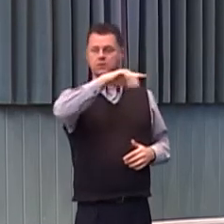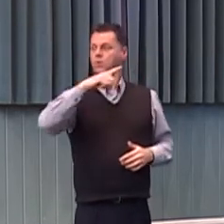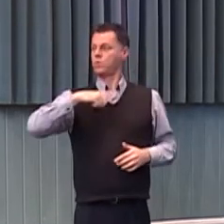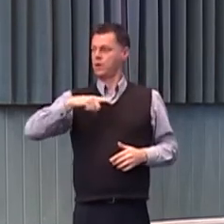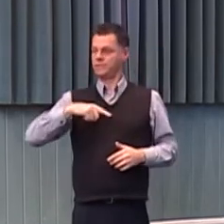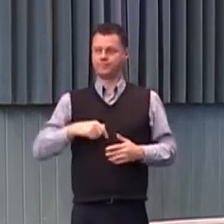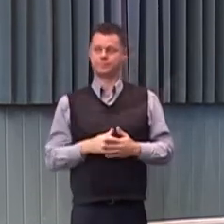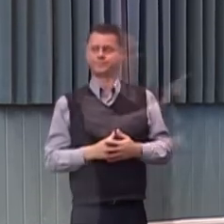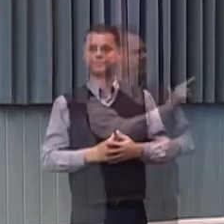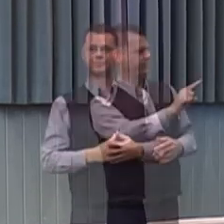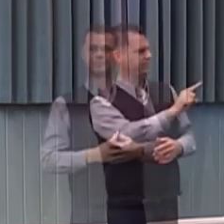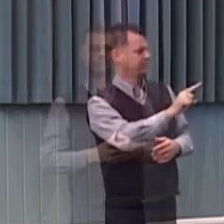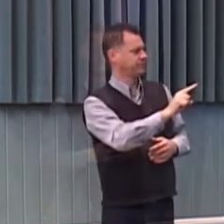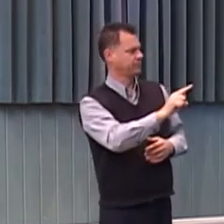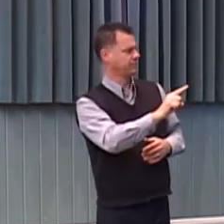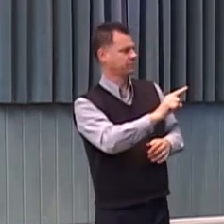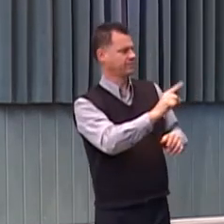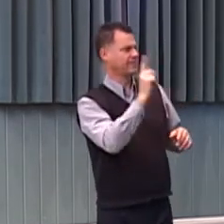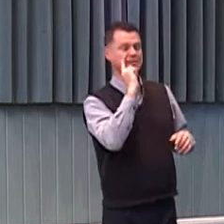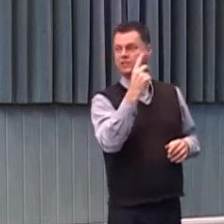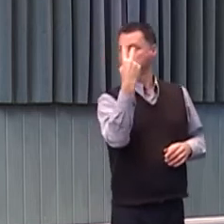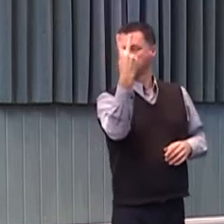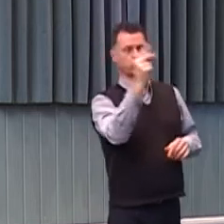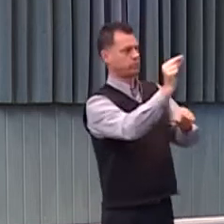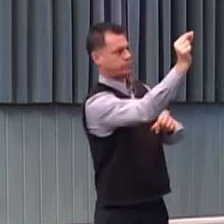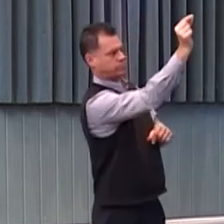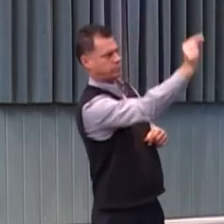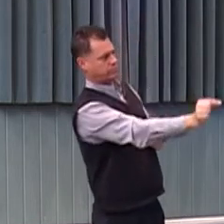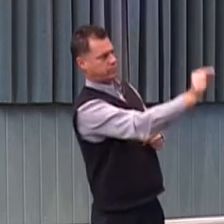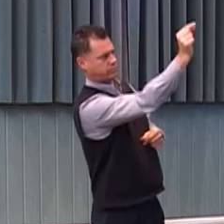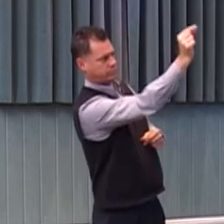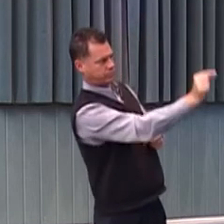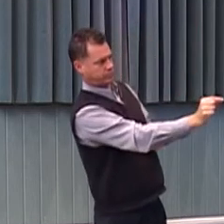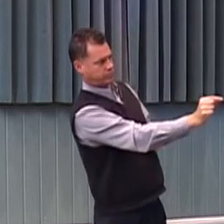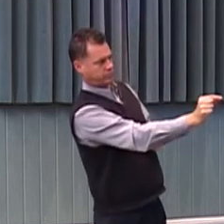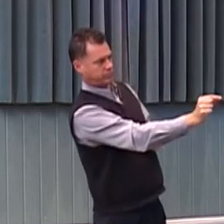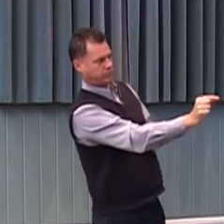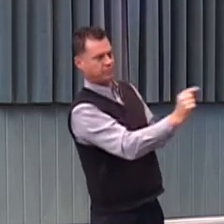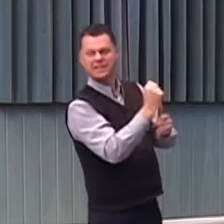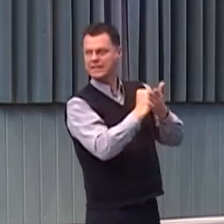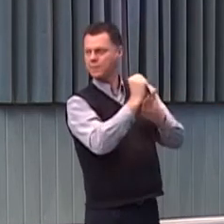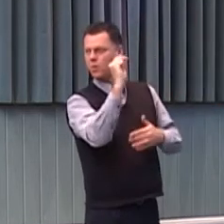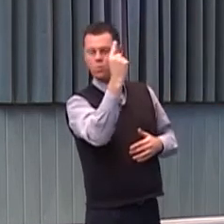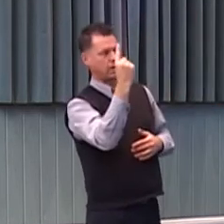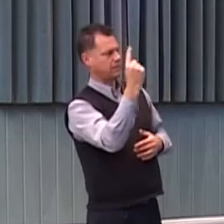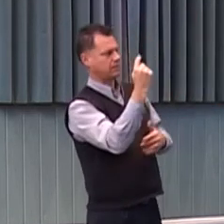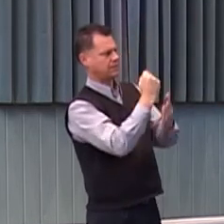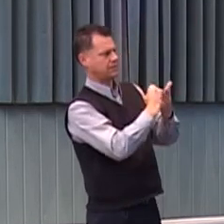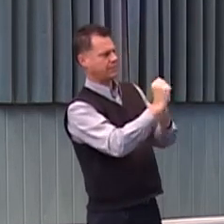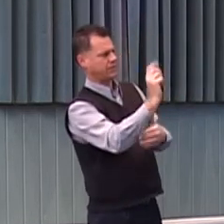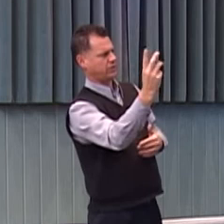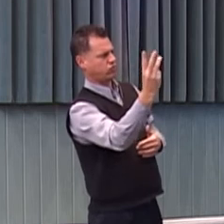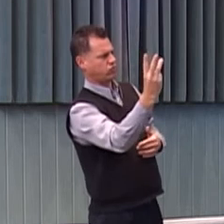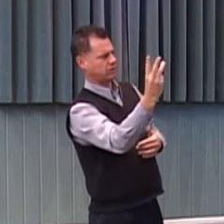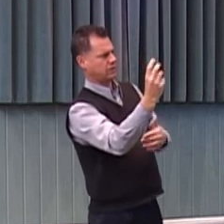on this diagram. So these are the parcels of land that we have labelled number 1, number